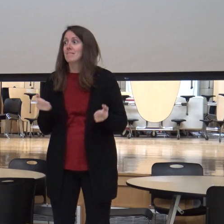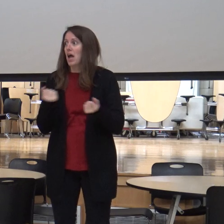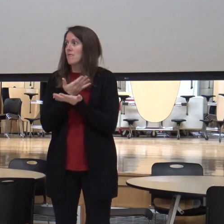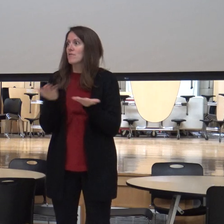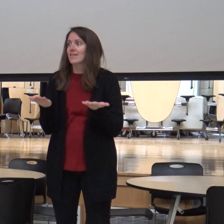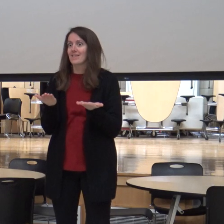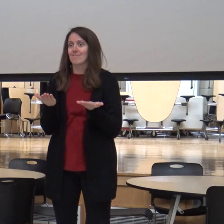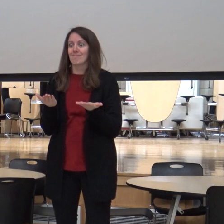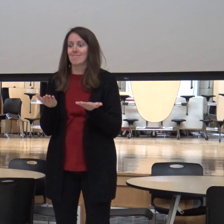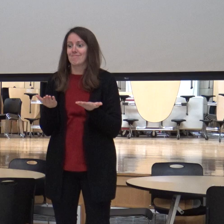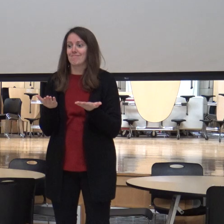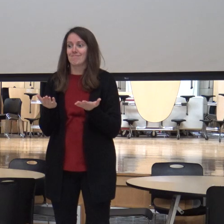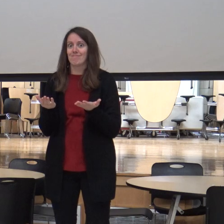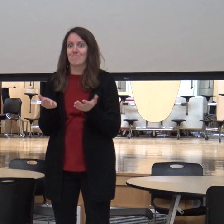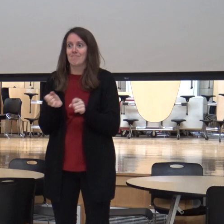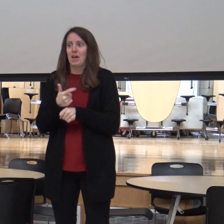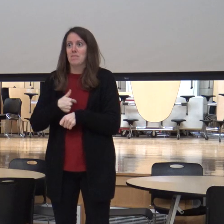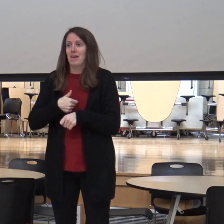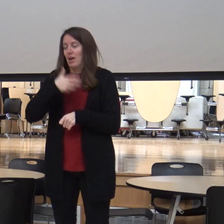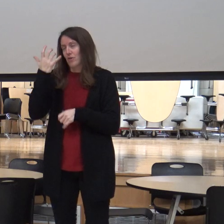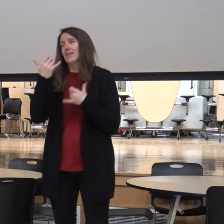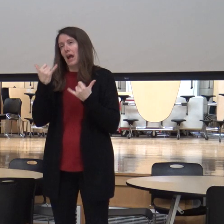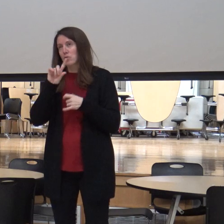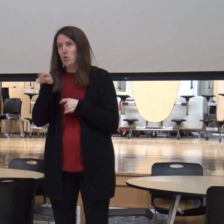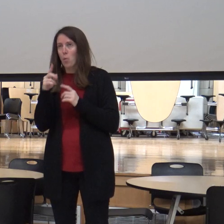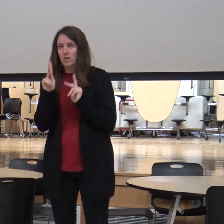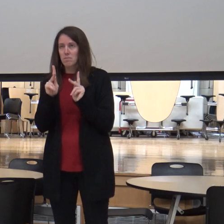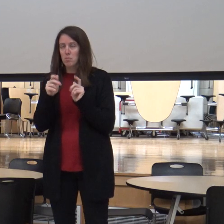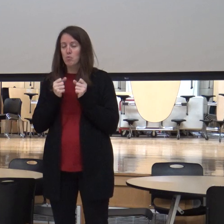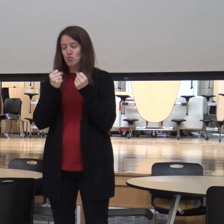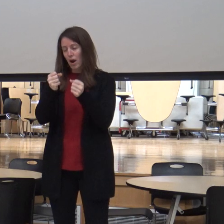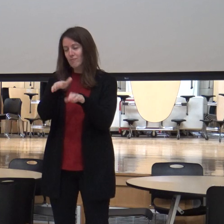it's just people that drive slow in the left lane. But